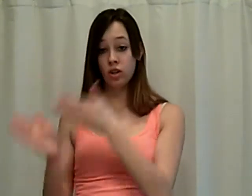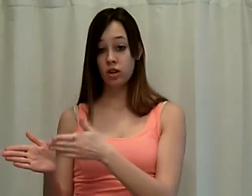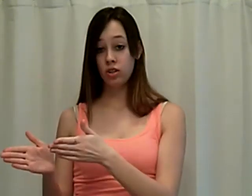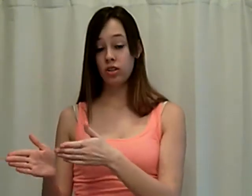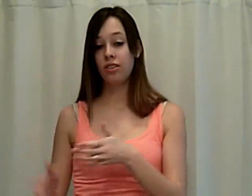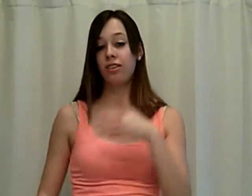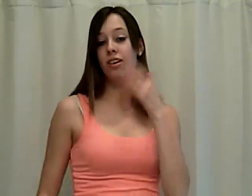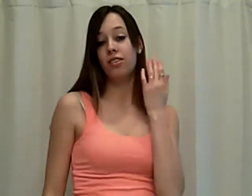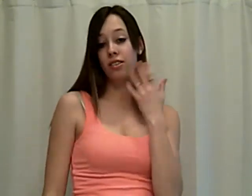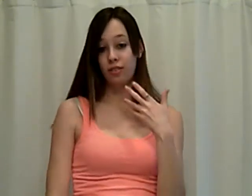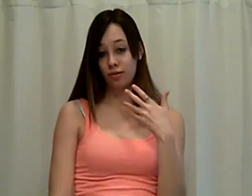strangers.